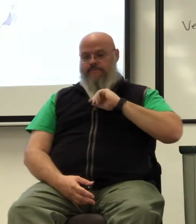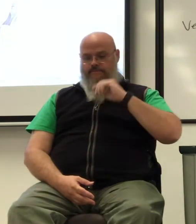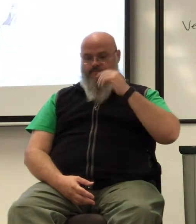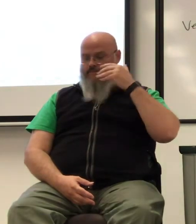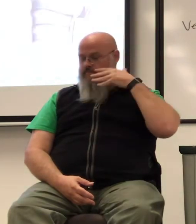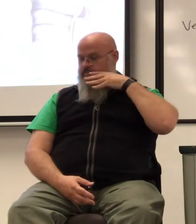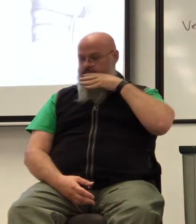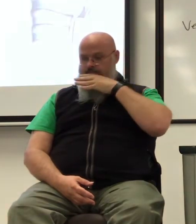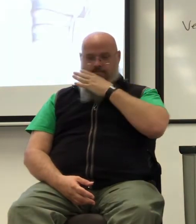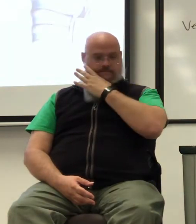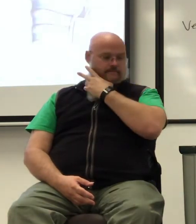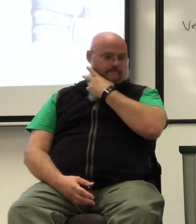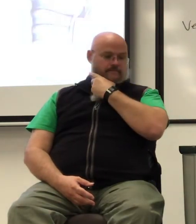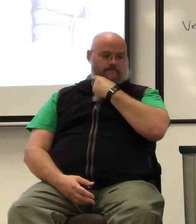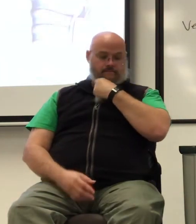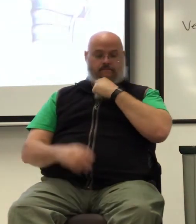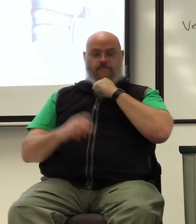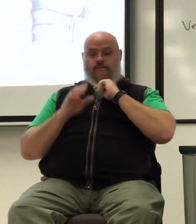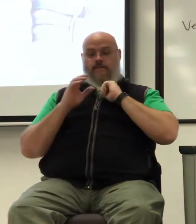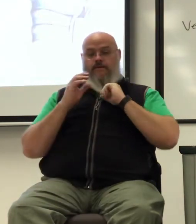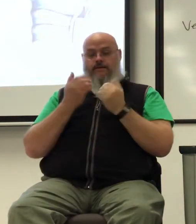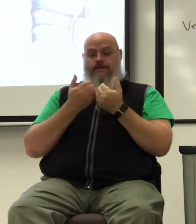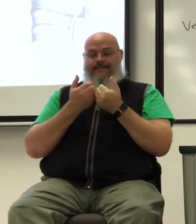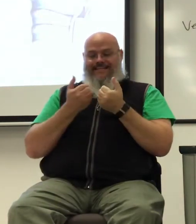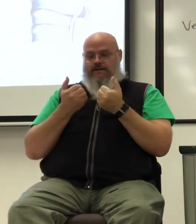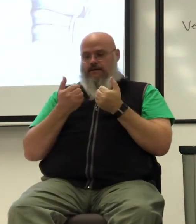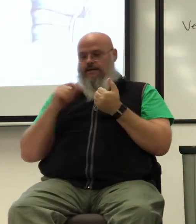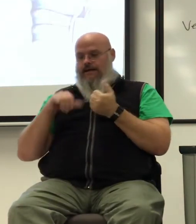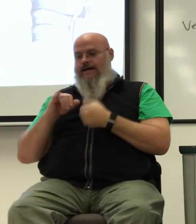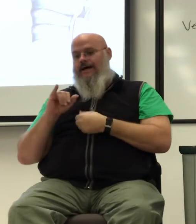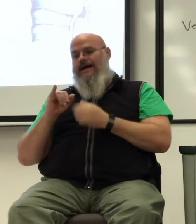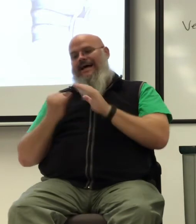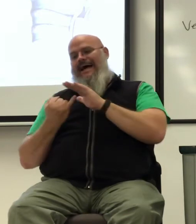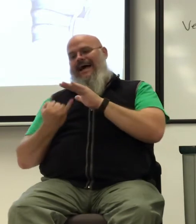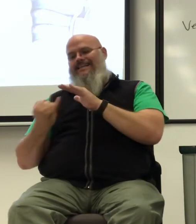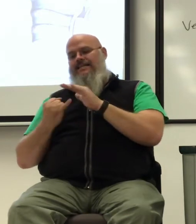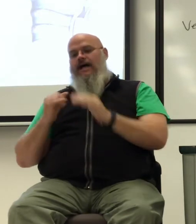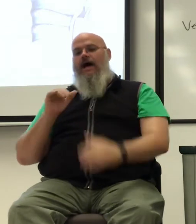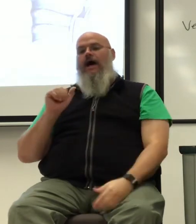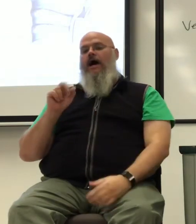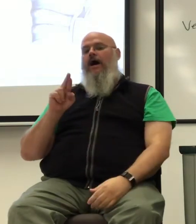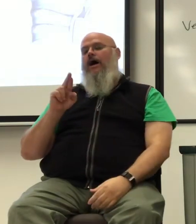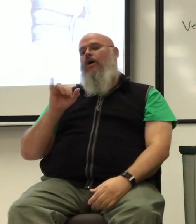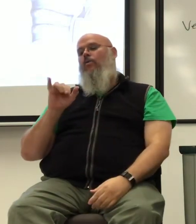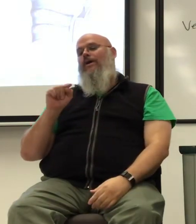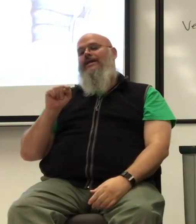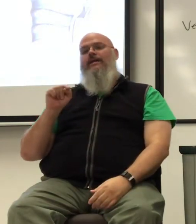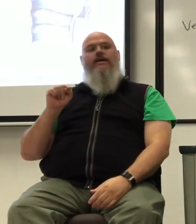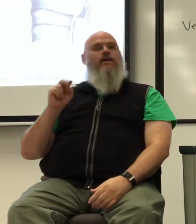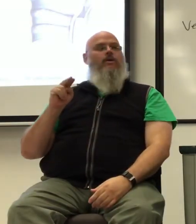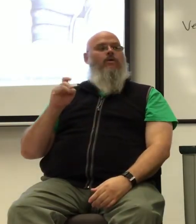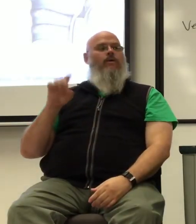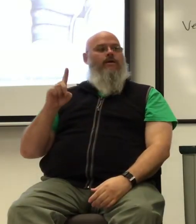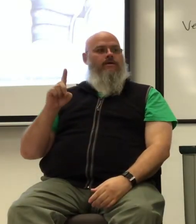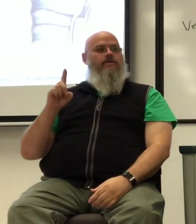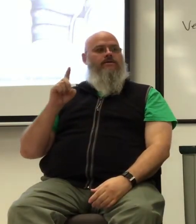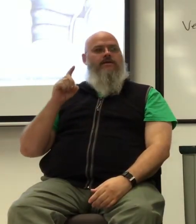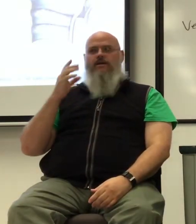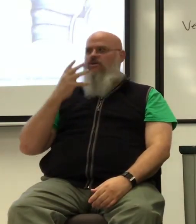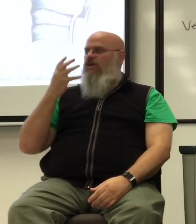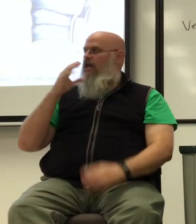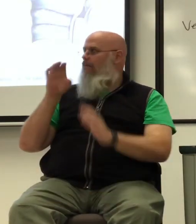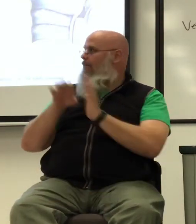Here's a picture of the isolated arytenoid. Arytenoid means pitcher. Does that look like a pitcher? Pour lemonade from there? I